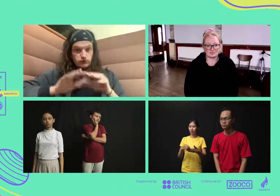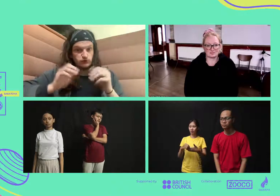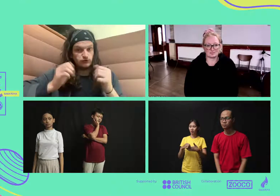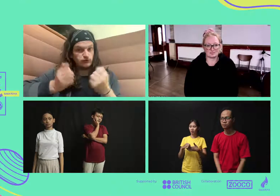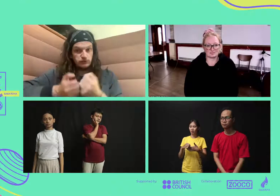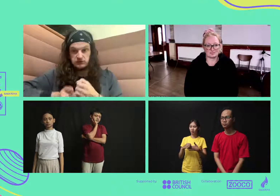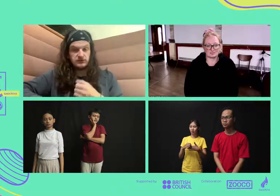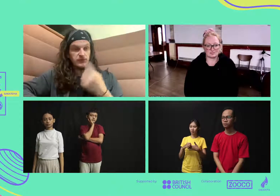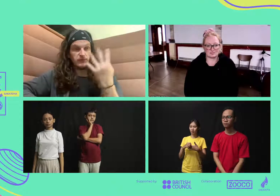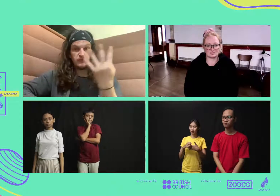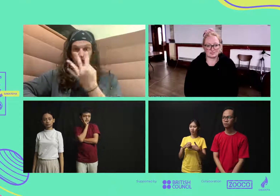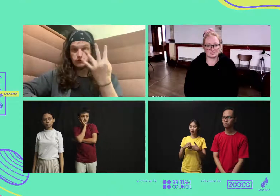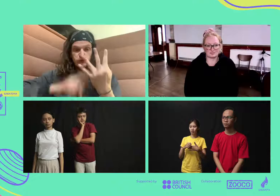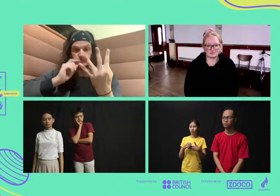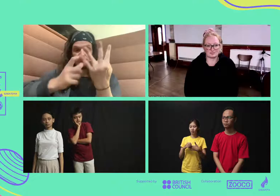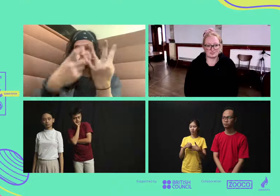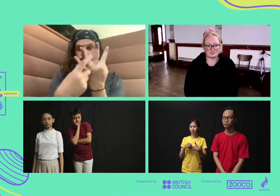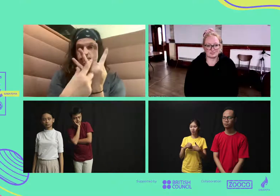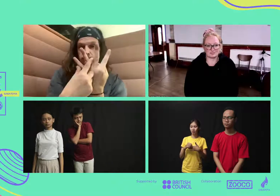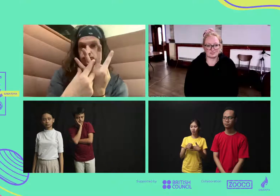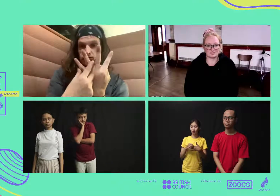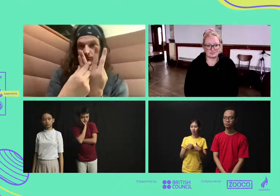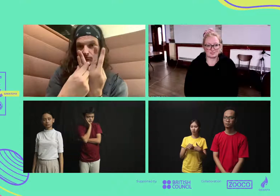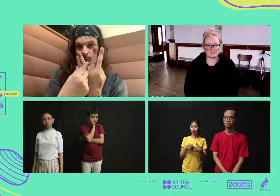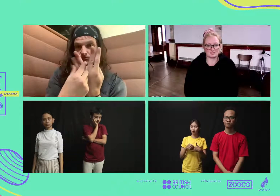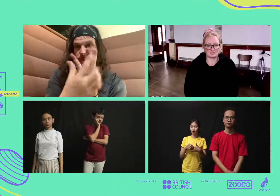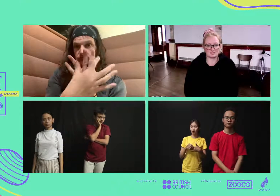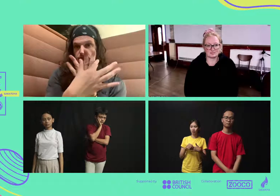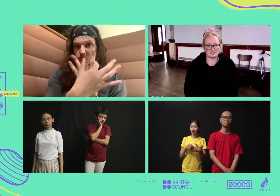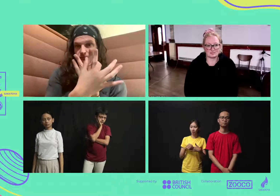you, and maybe you can do it after the workshop,